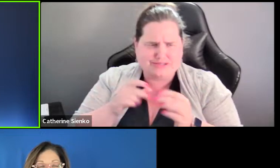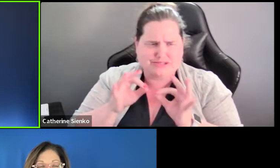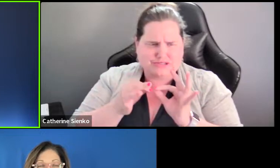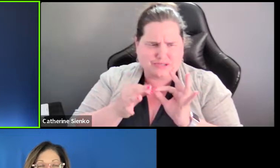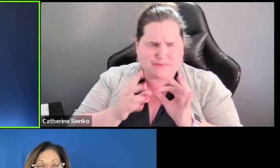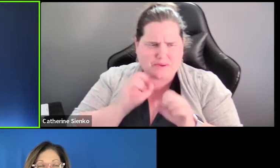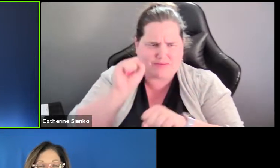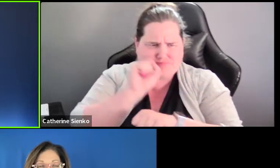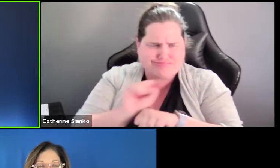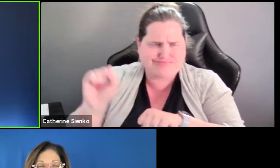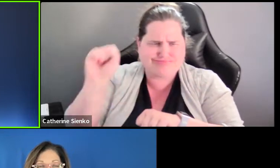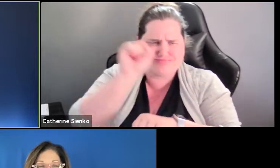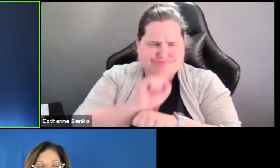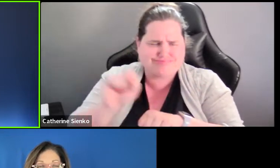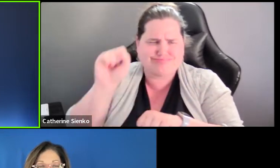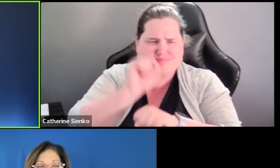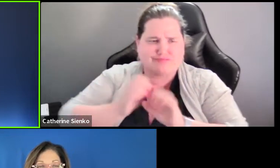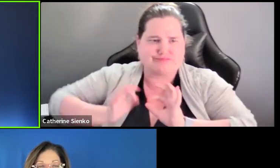comment,